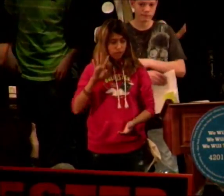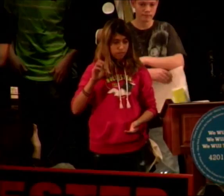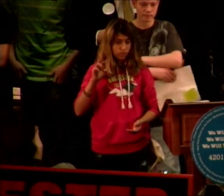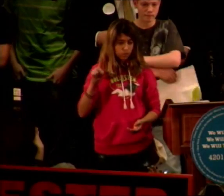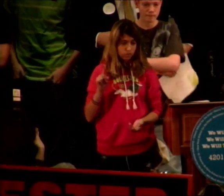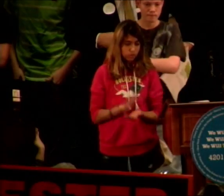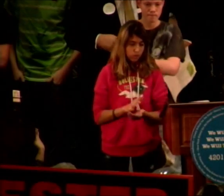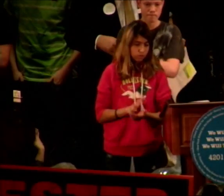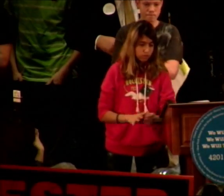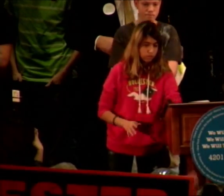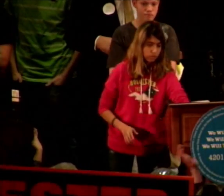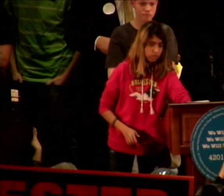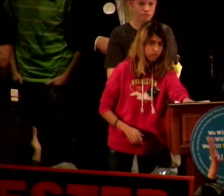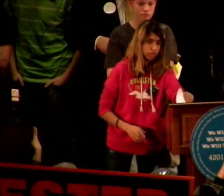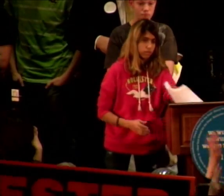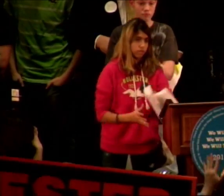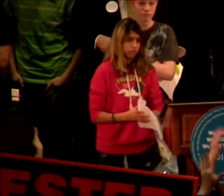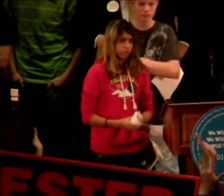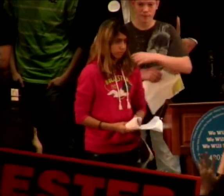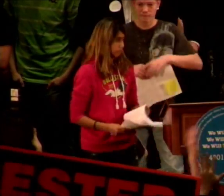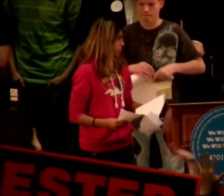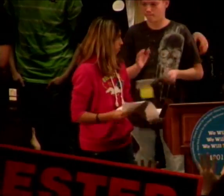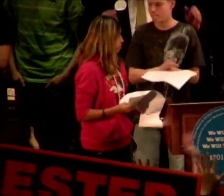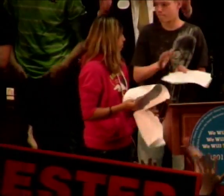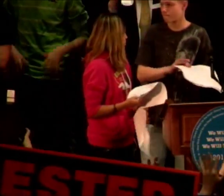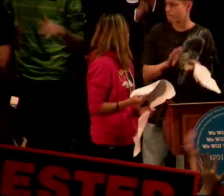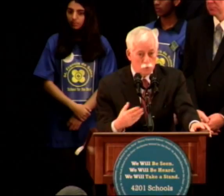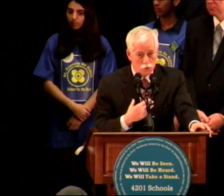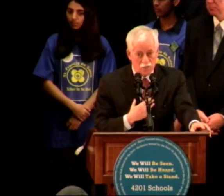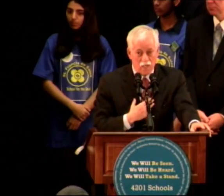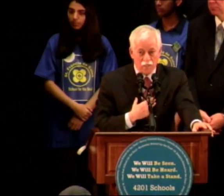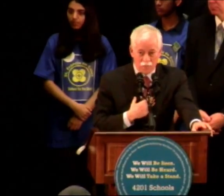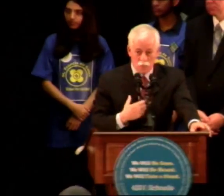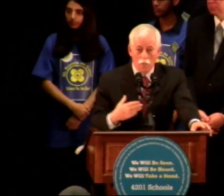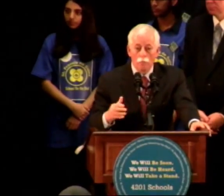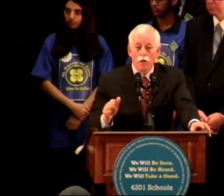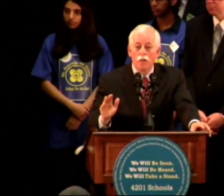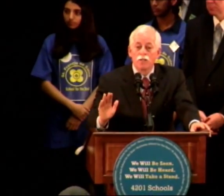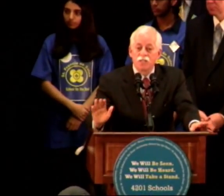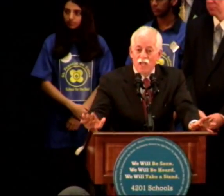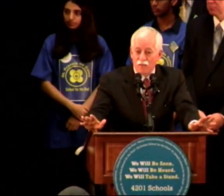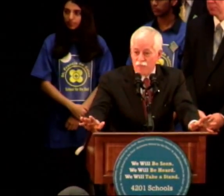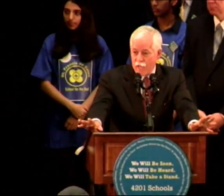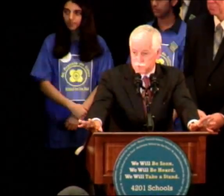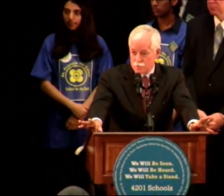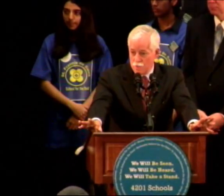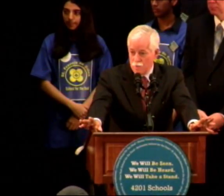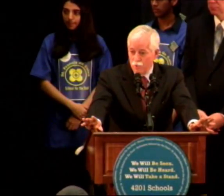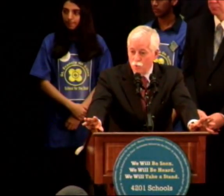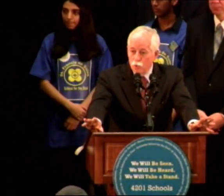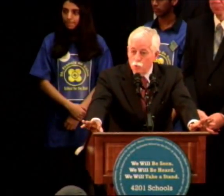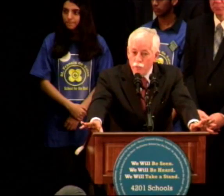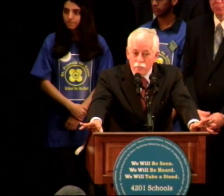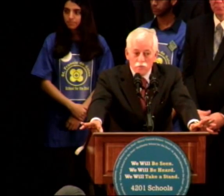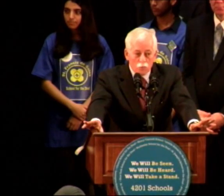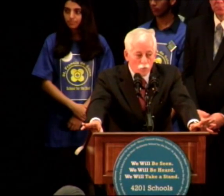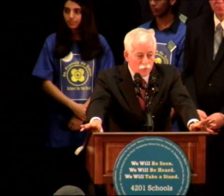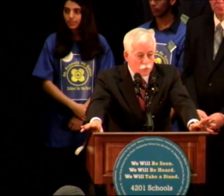Do not cut the budget for 4201 schools. Several state representatives joined the rally to share their support, including State